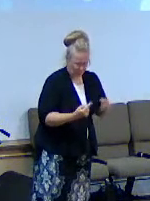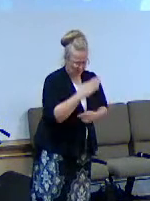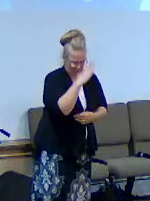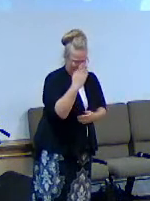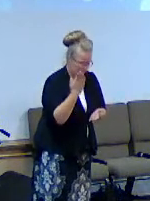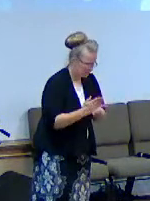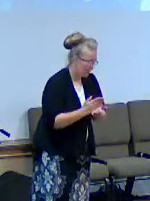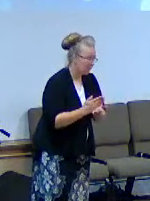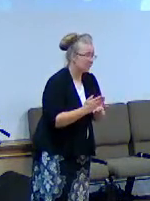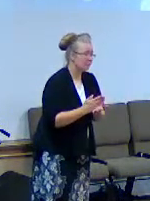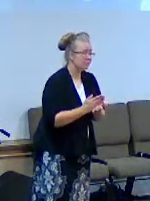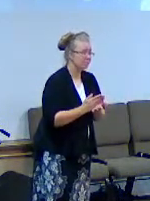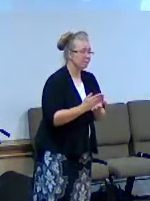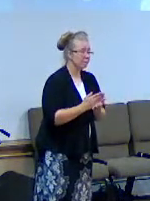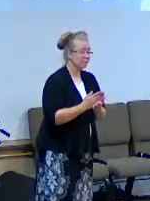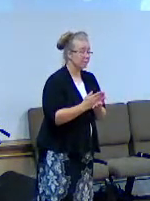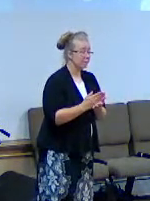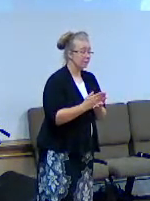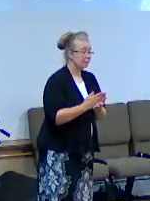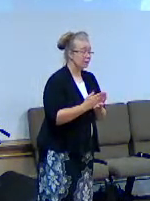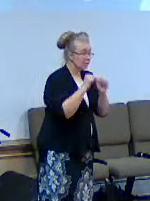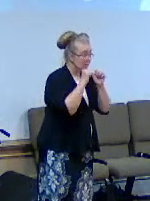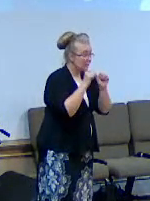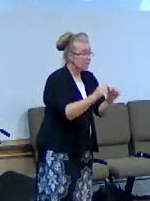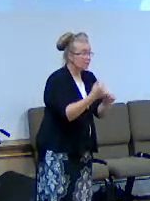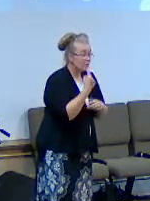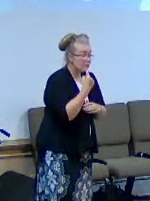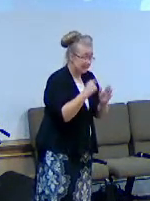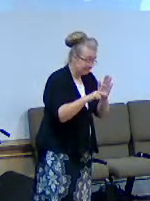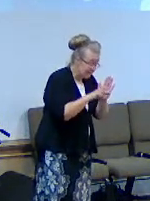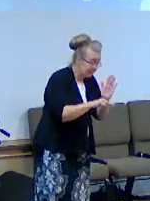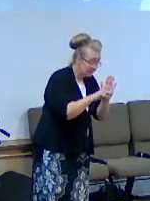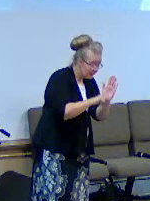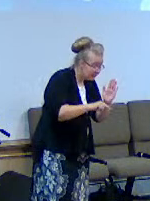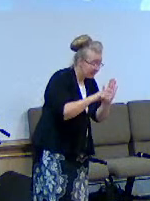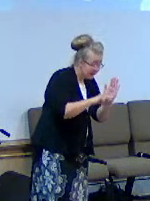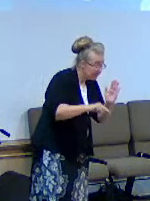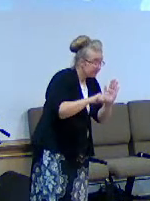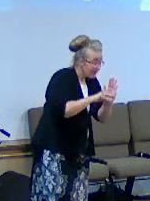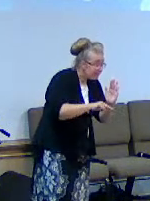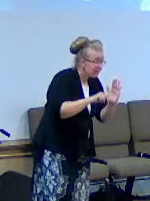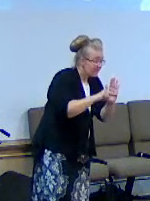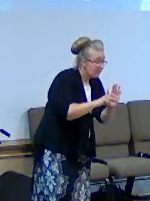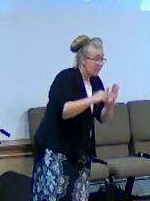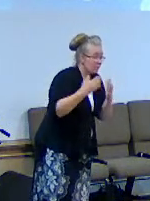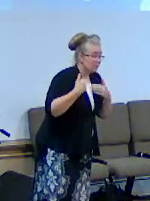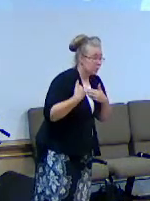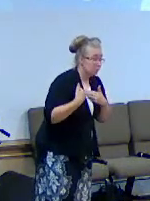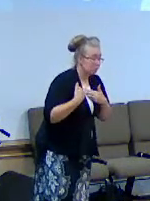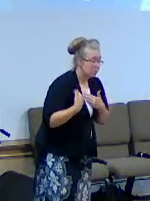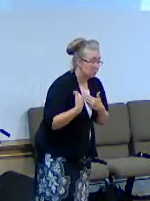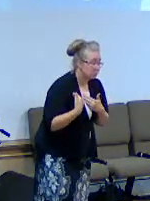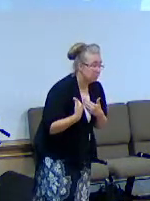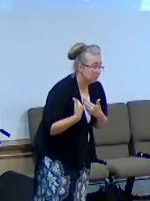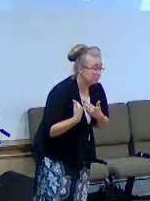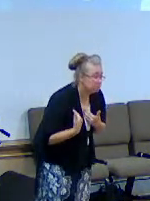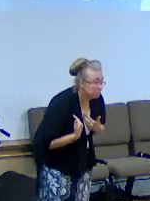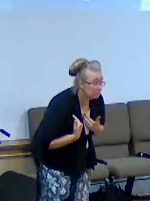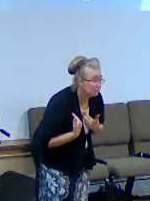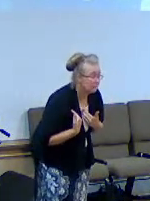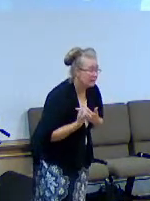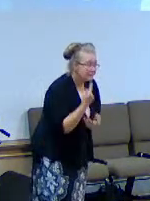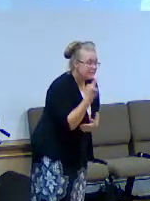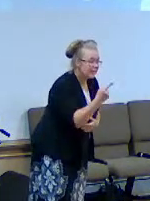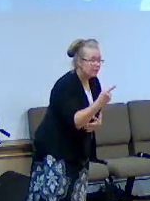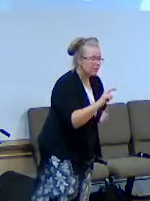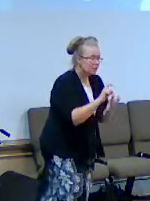never. And you keep on saying these words and these words and these words, and you're weighing down in life. I've come to tell you, you got to